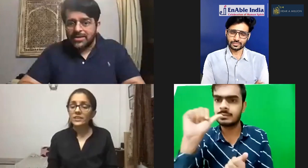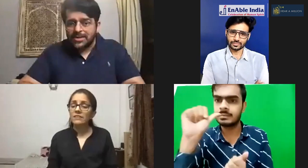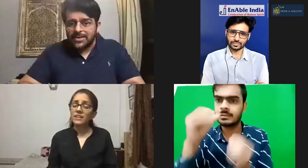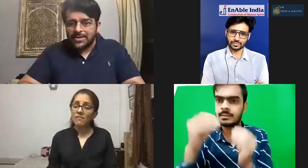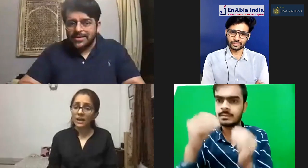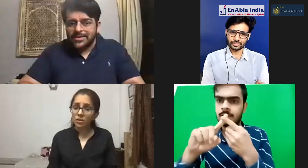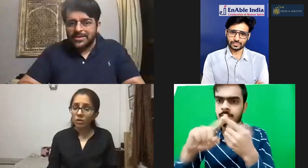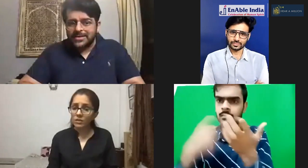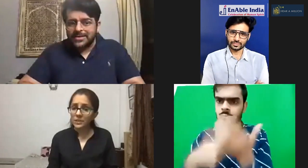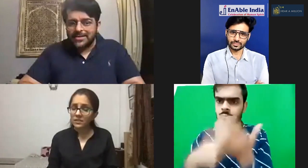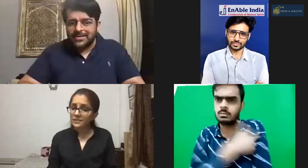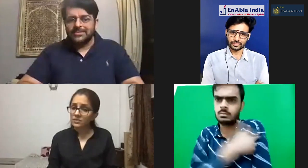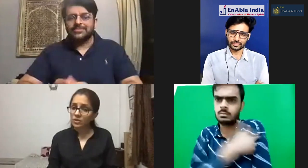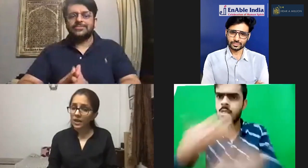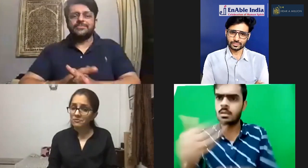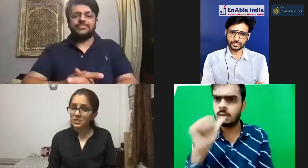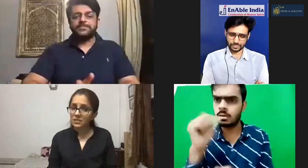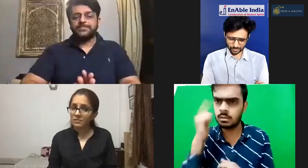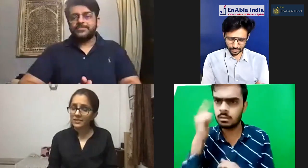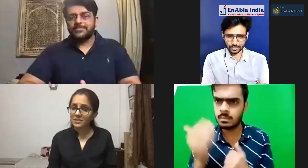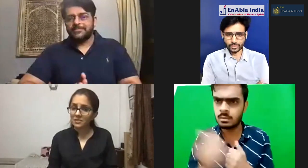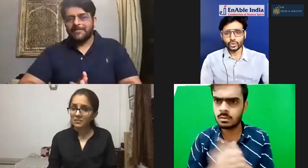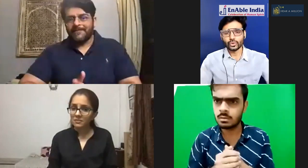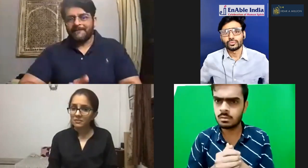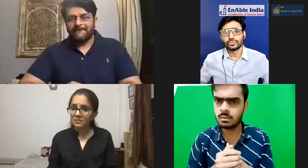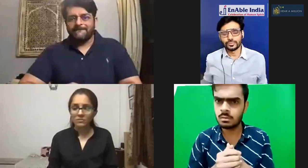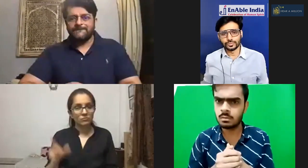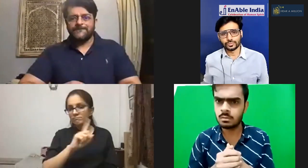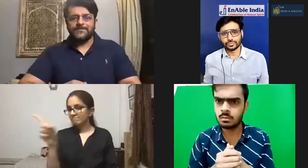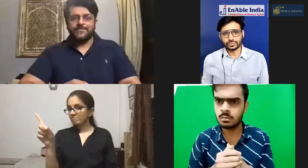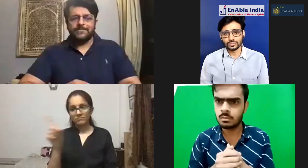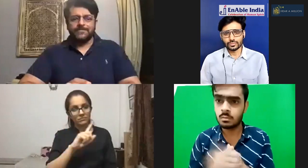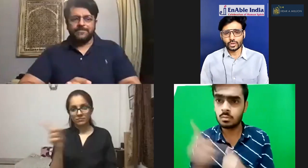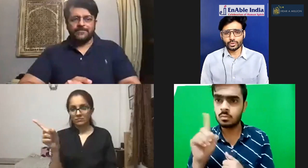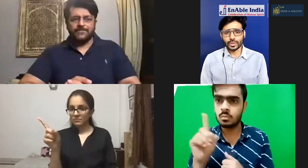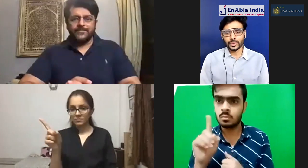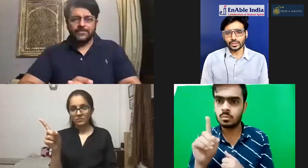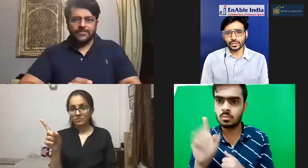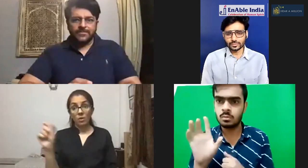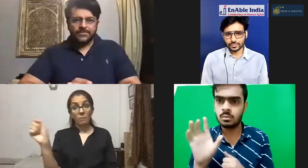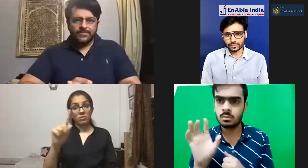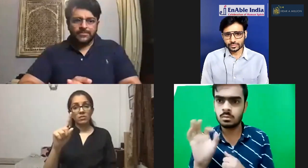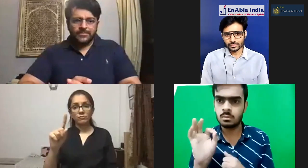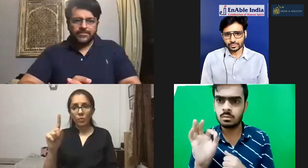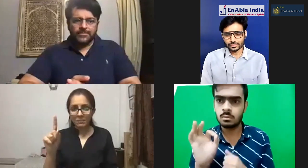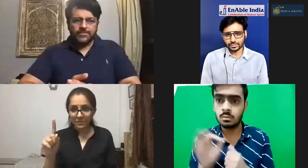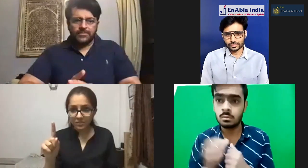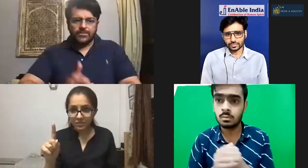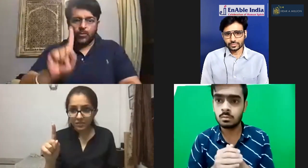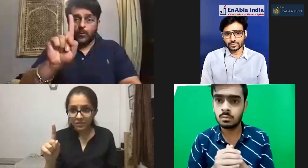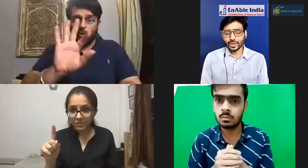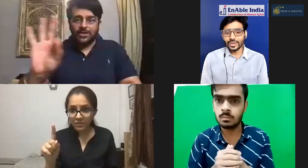okay, can we have alcohol, beer, etc. after taking the vaccine? No, not for 1 week. For 1